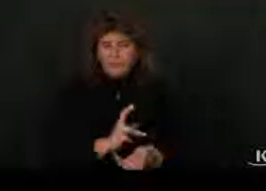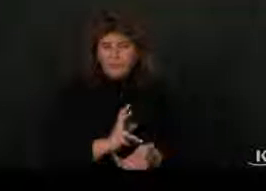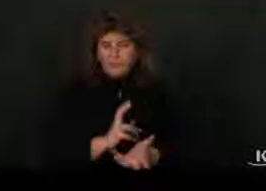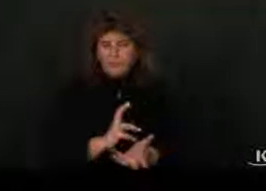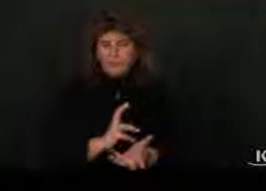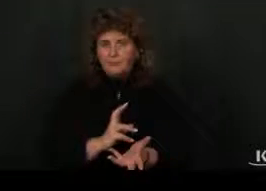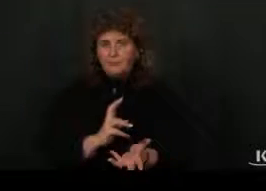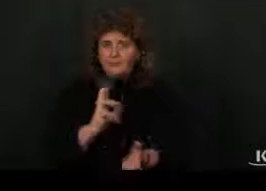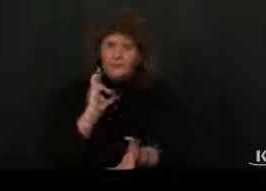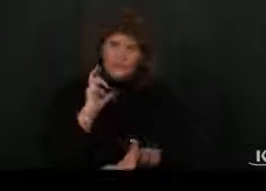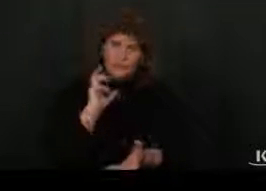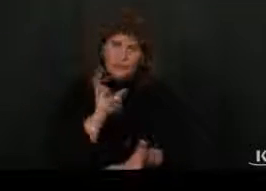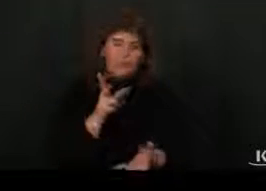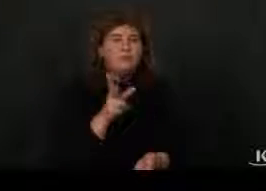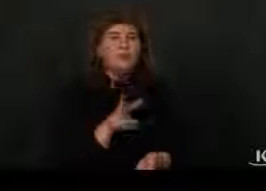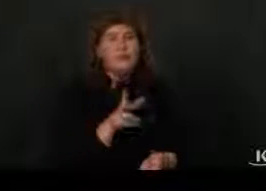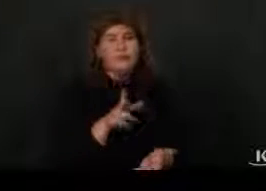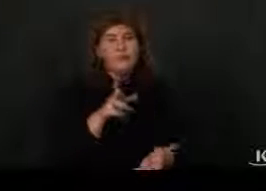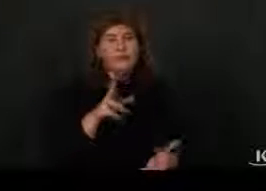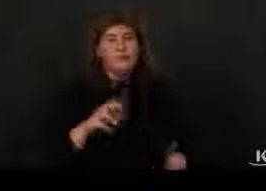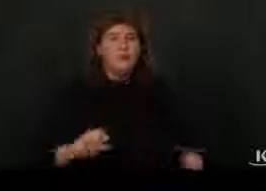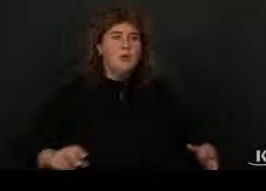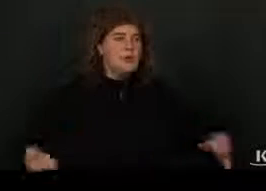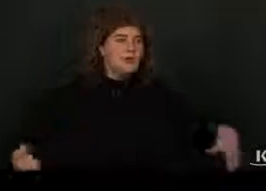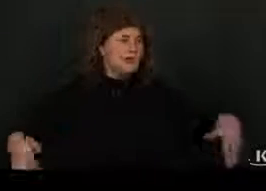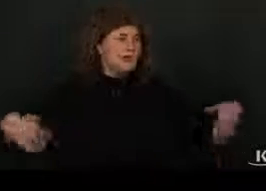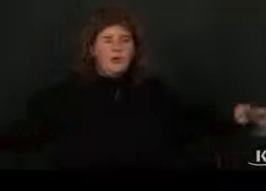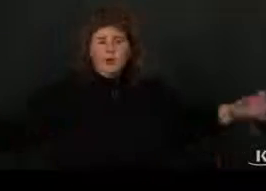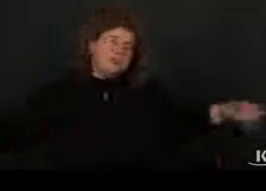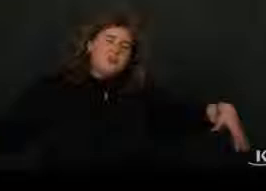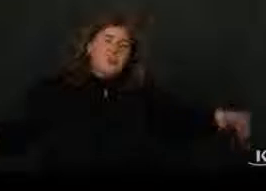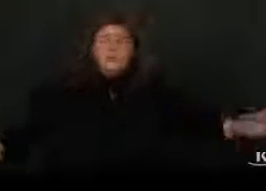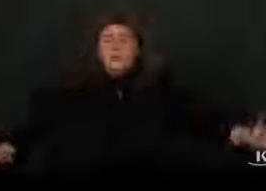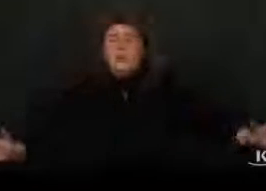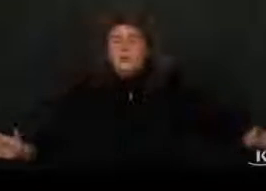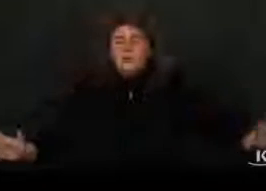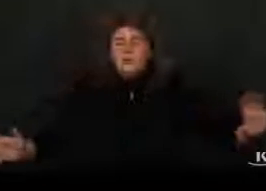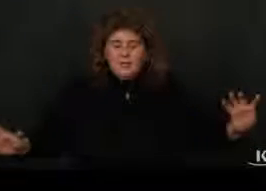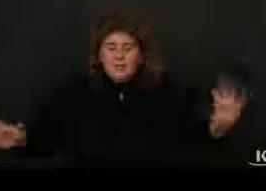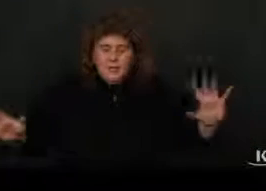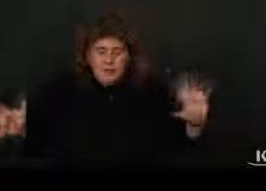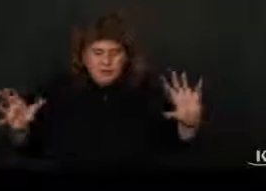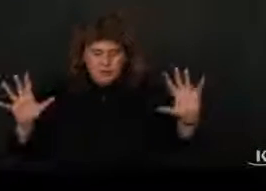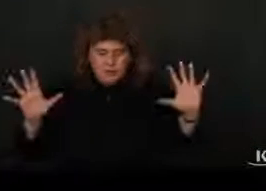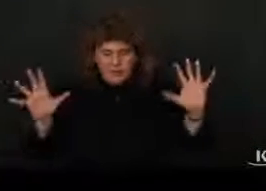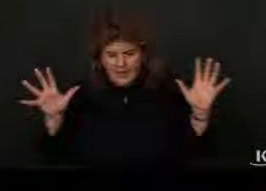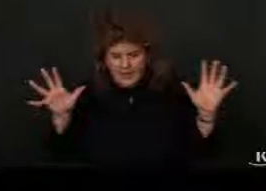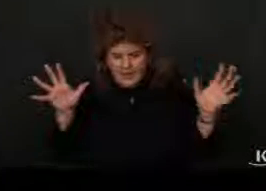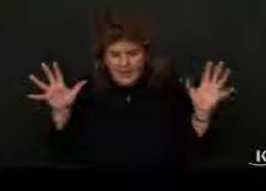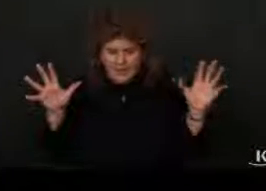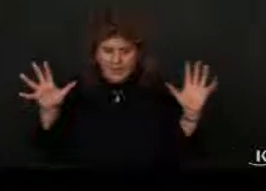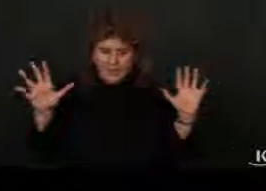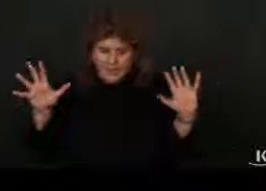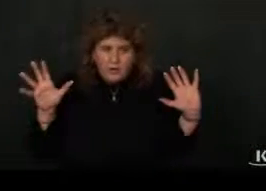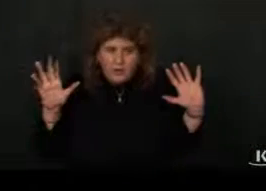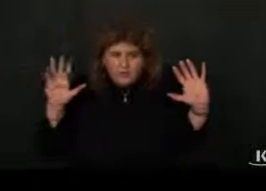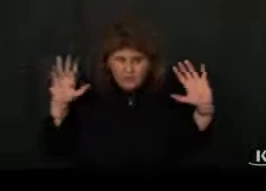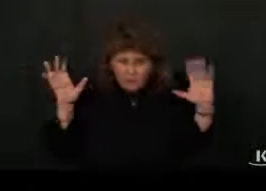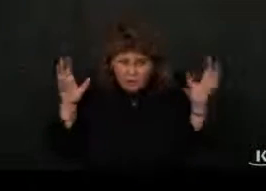imagine that you could form a spore. So you get all stressed out and you just can't deal with life anymore, so you just kind